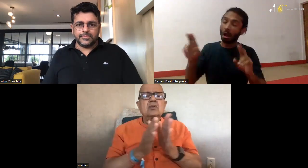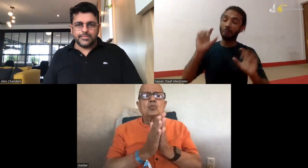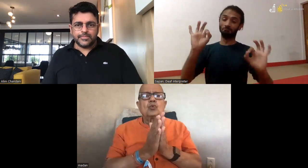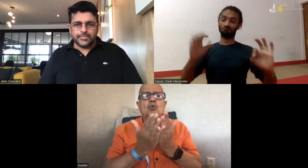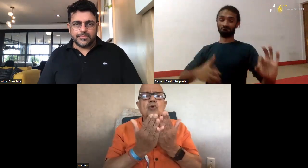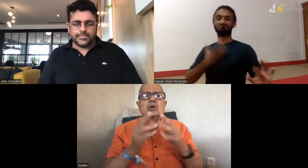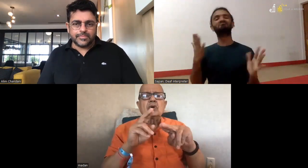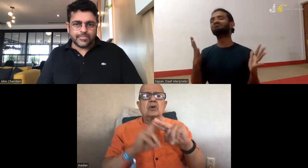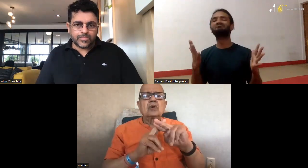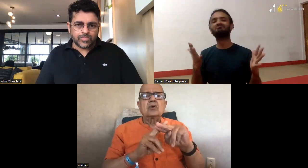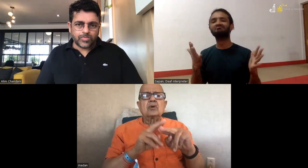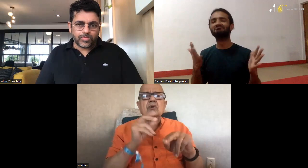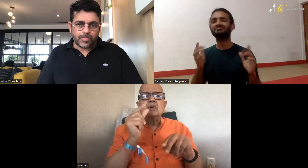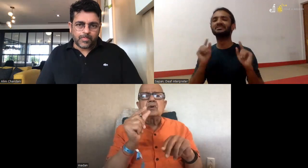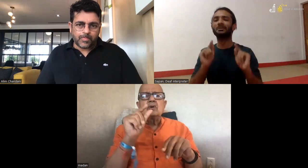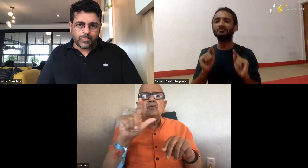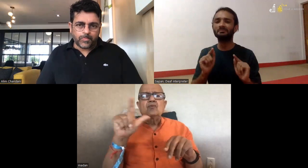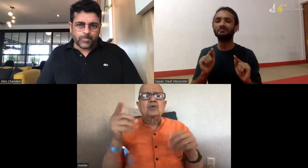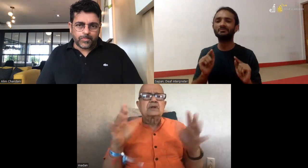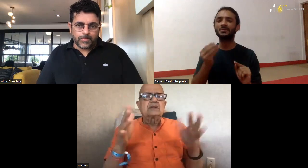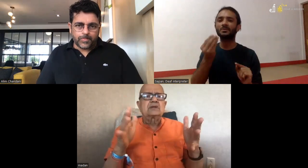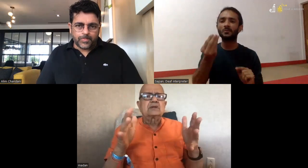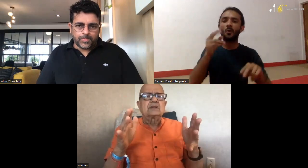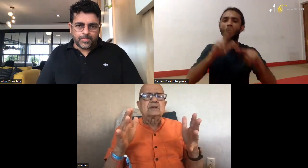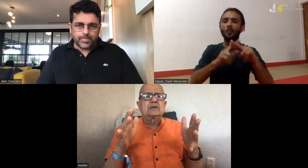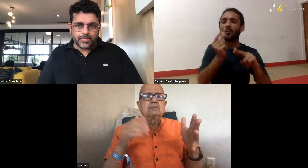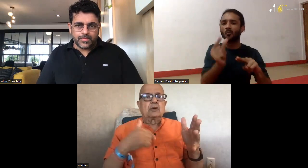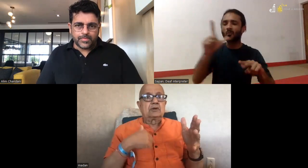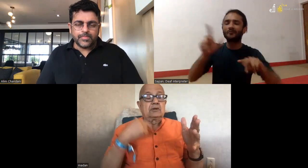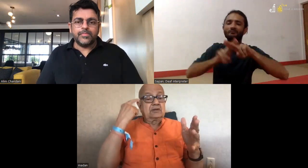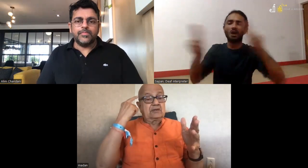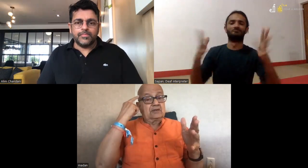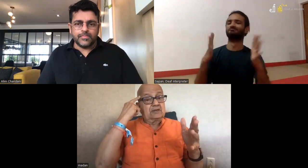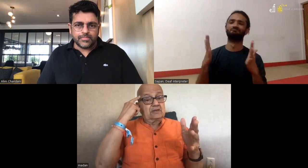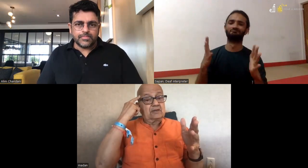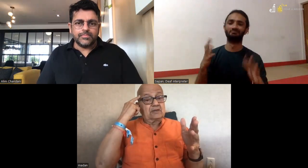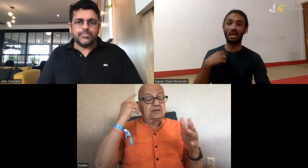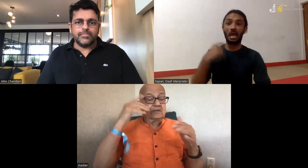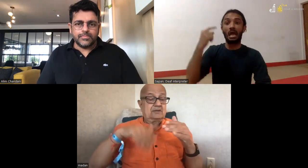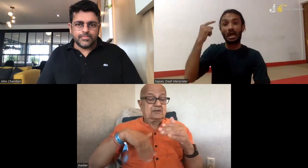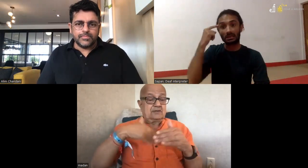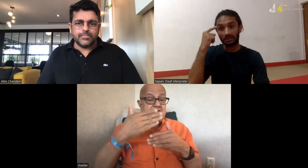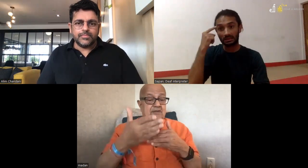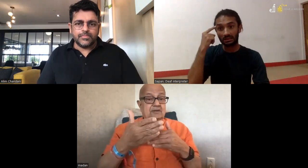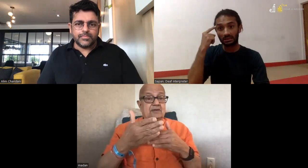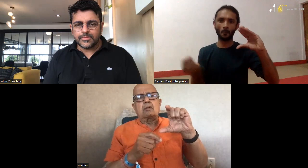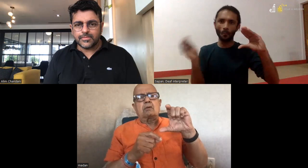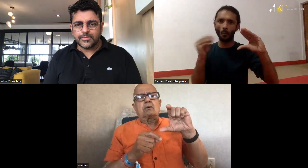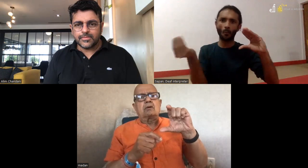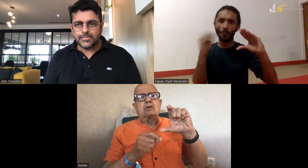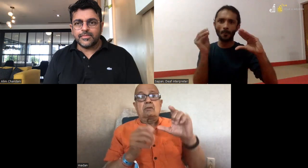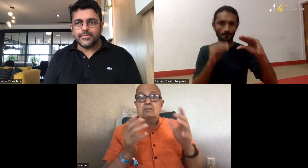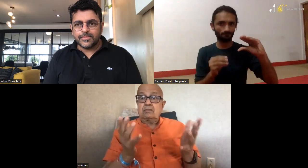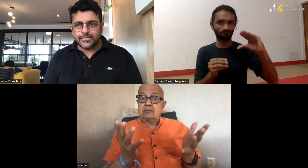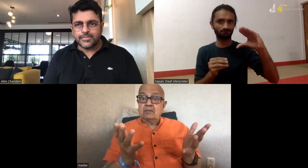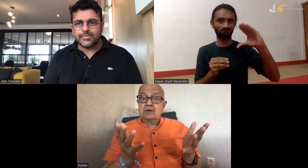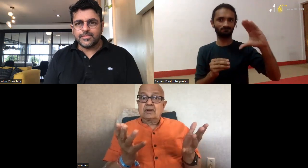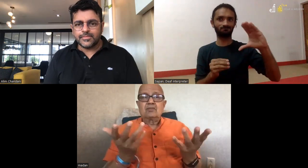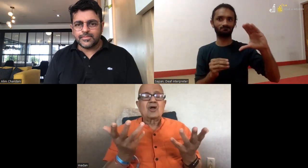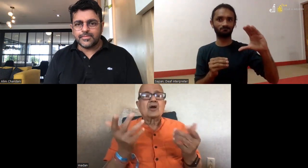So it's been a great joy to see whatever little bit we've been able to find, but not much. It's not complete, not full.